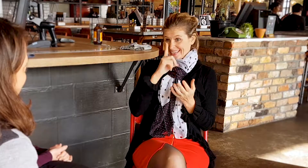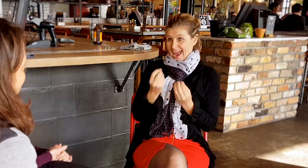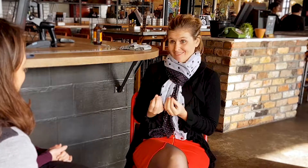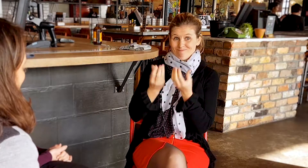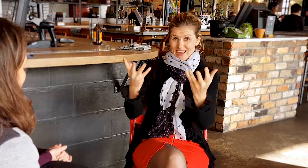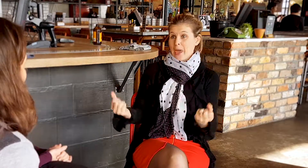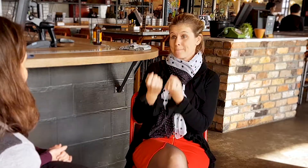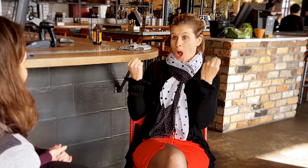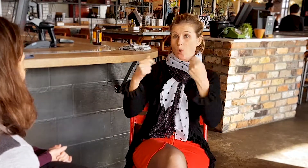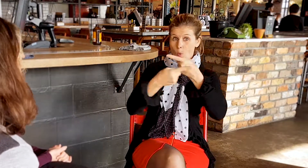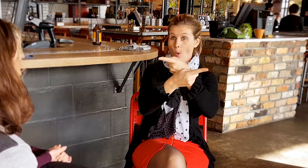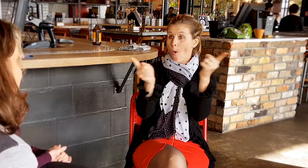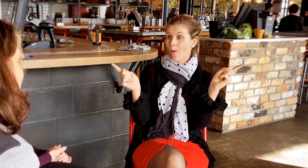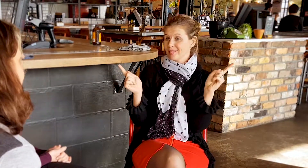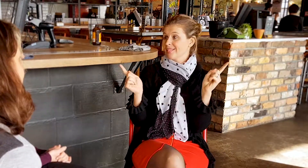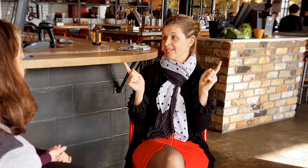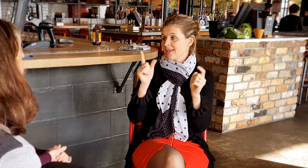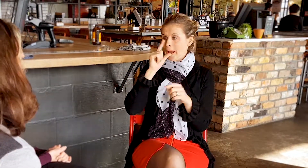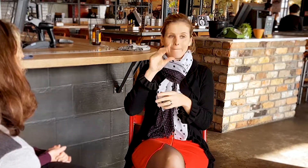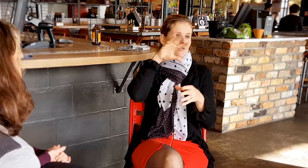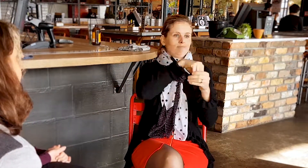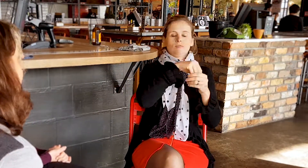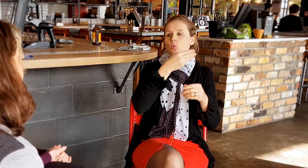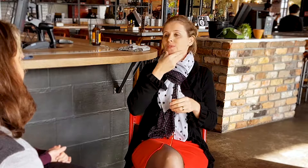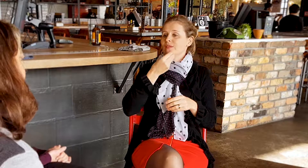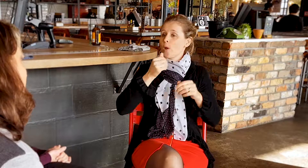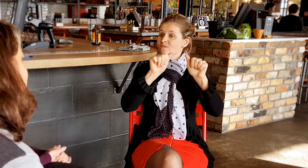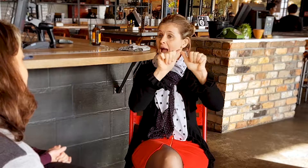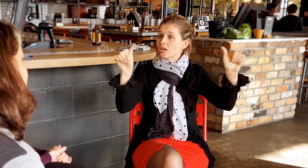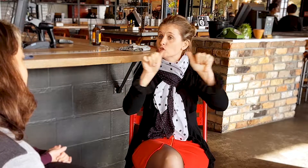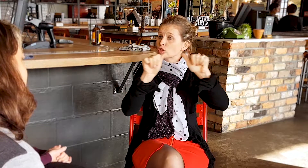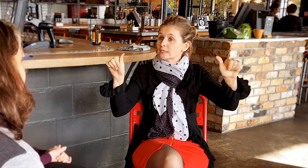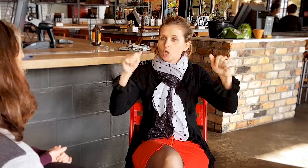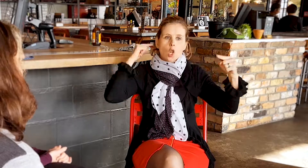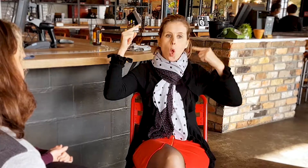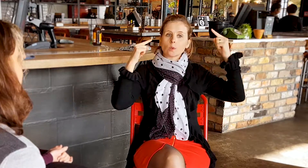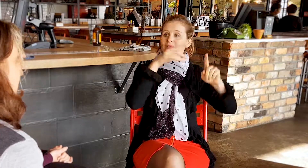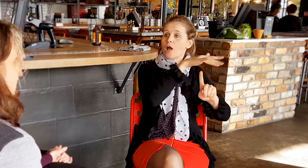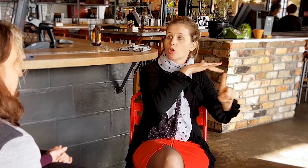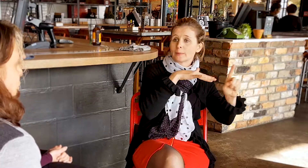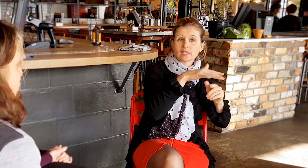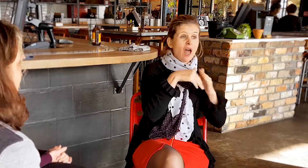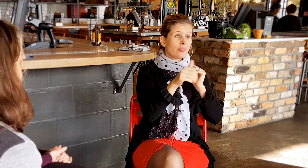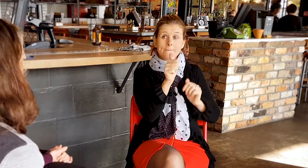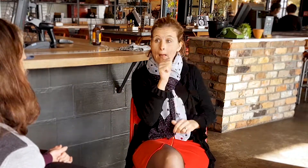And so sign language can actually be very, very empowering to everybody. I'd say it's also useful in a